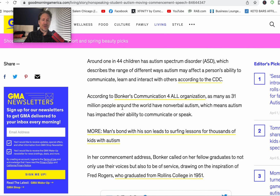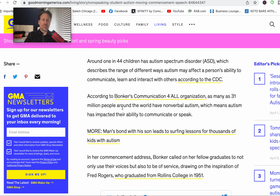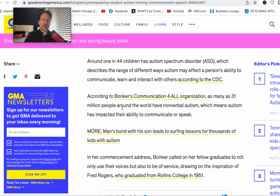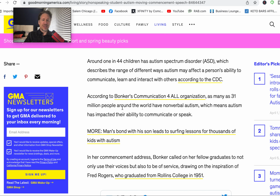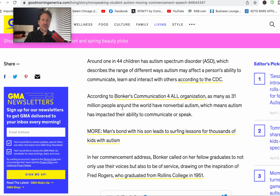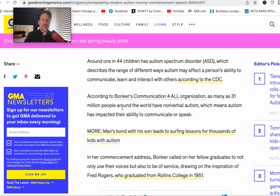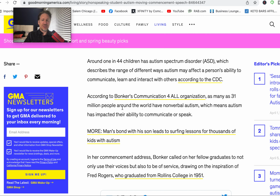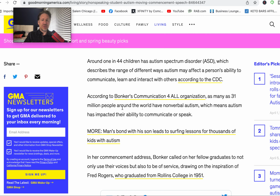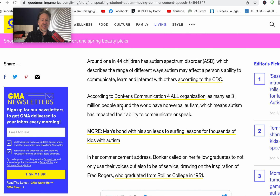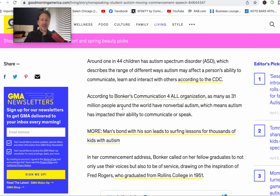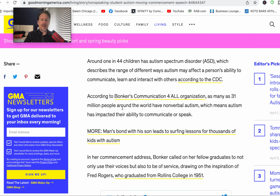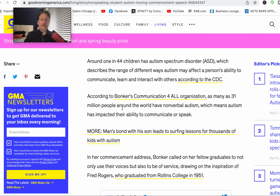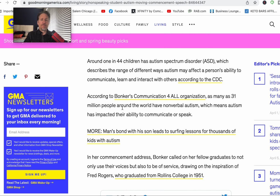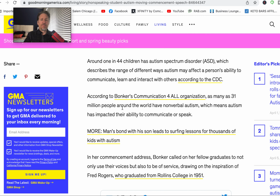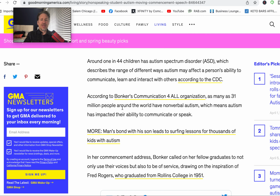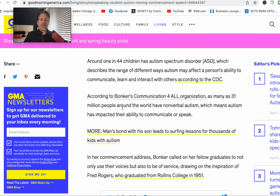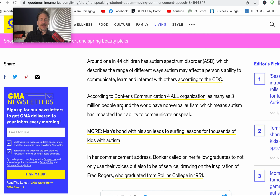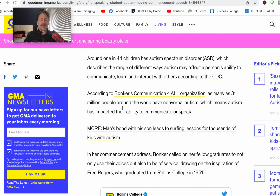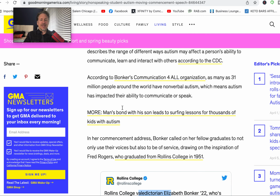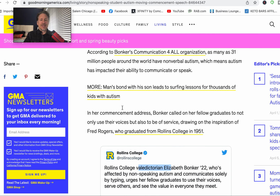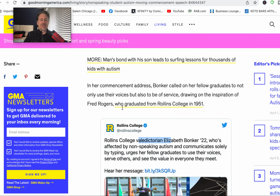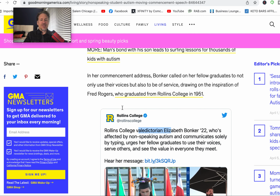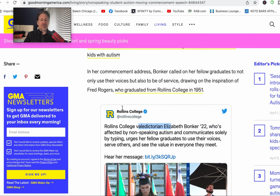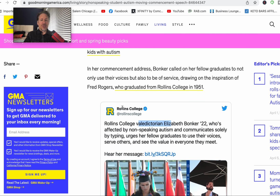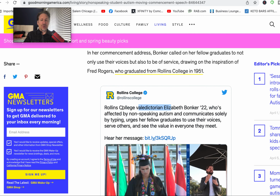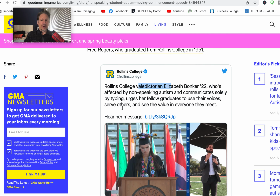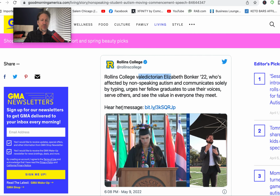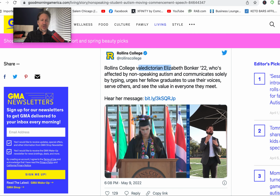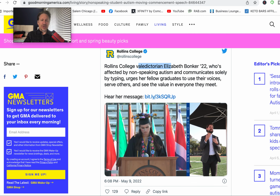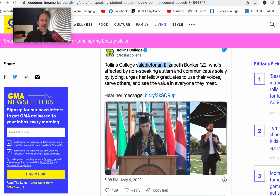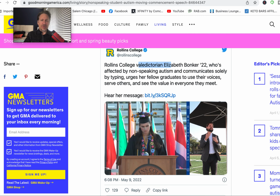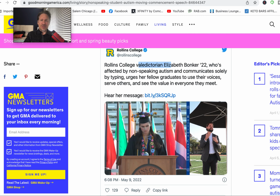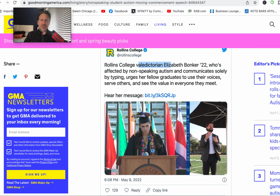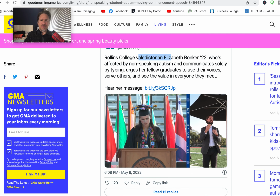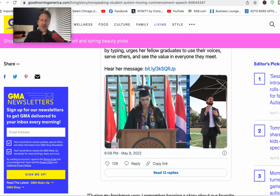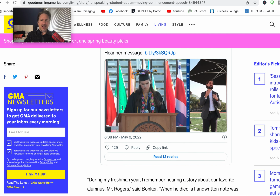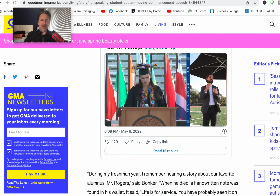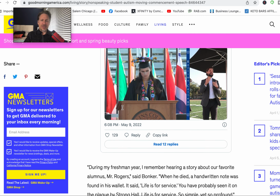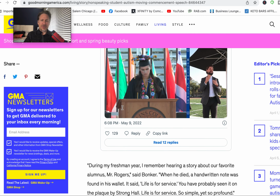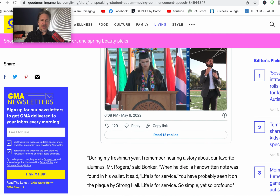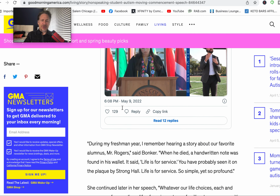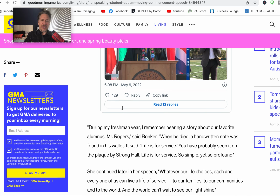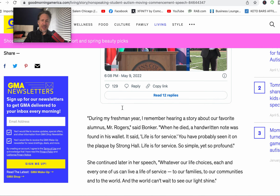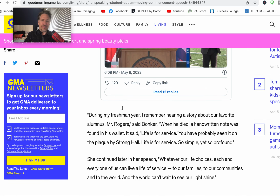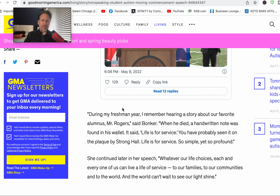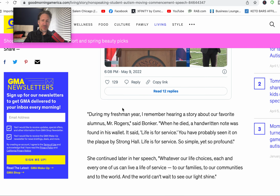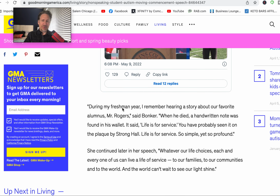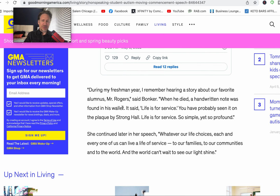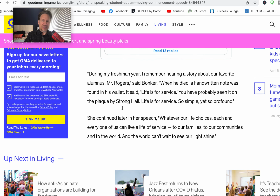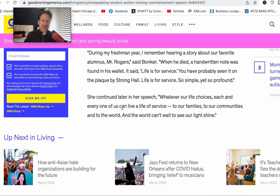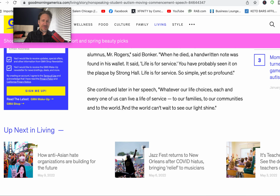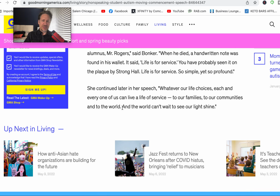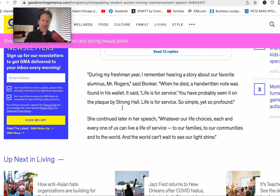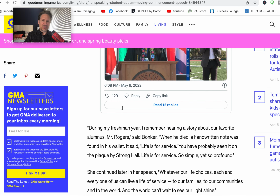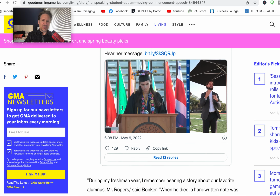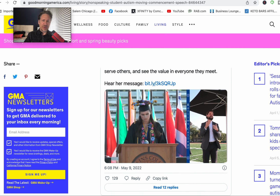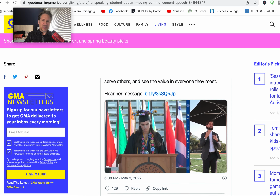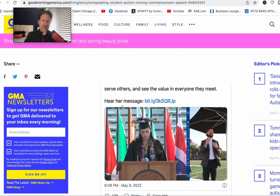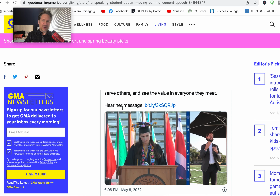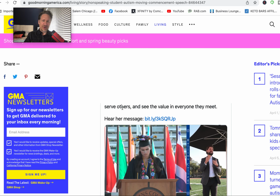their ability to speak. Just an incredible, incredible, inspiring story. And for me personally, I have